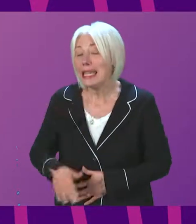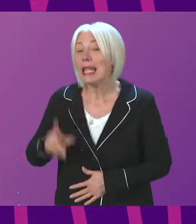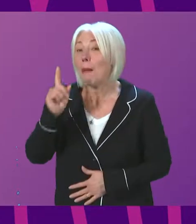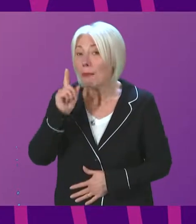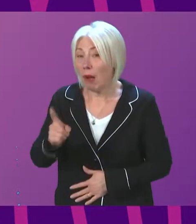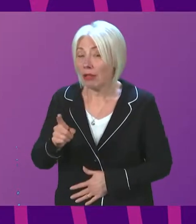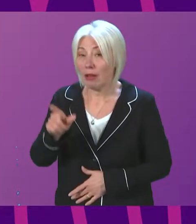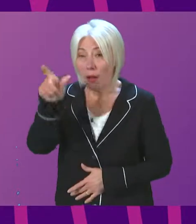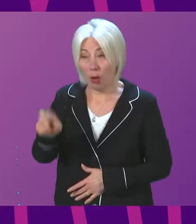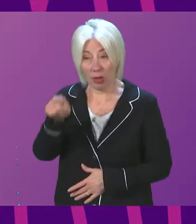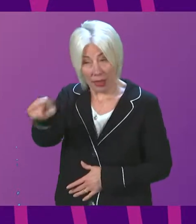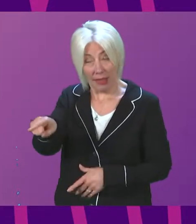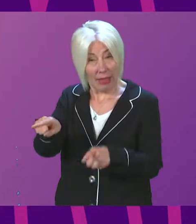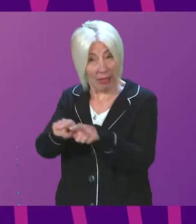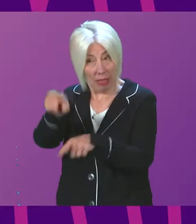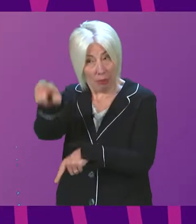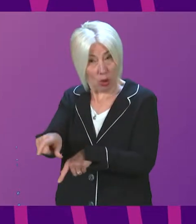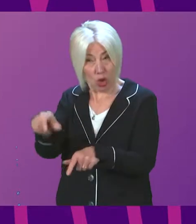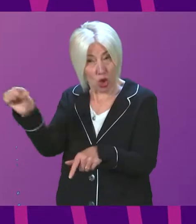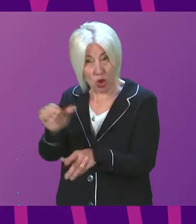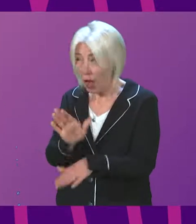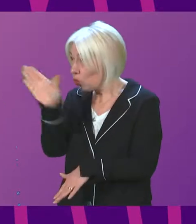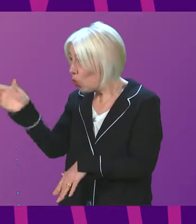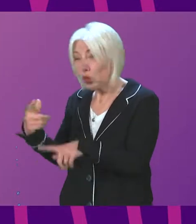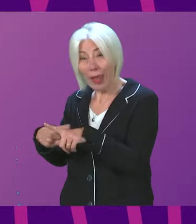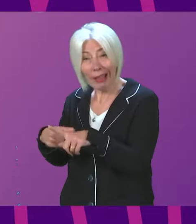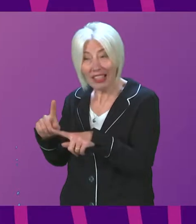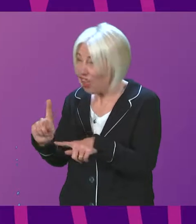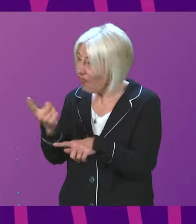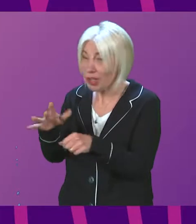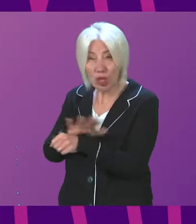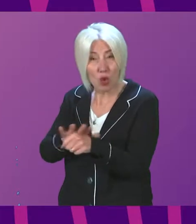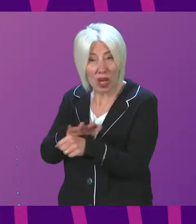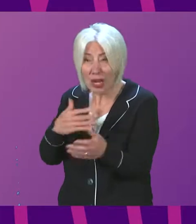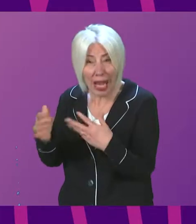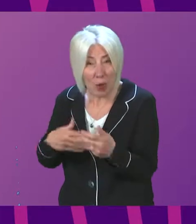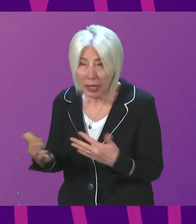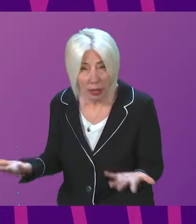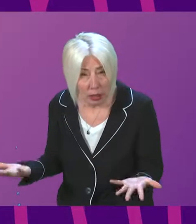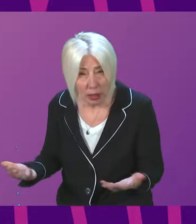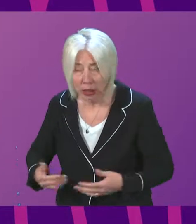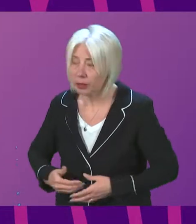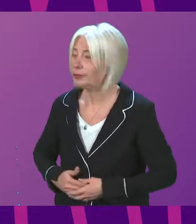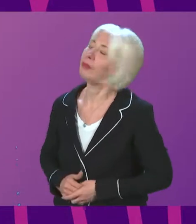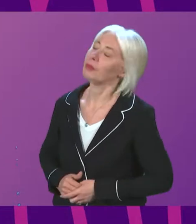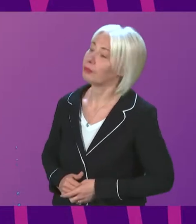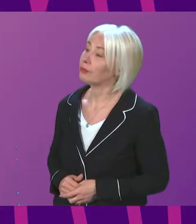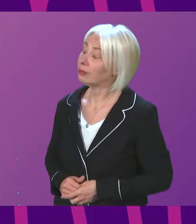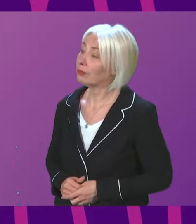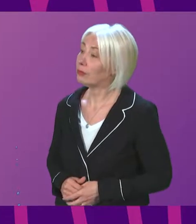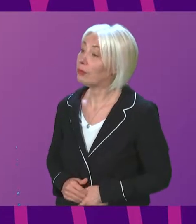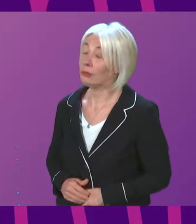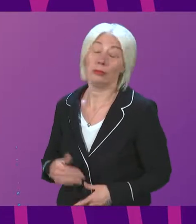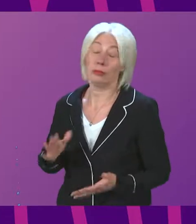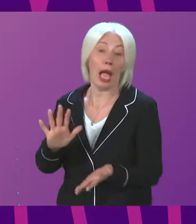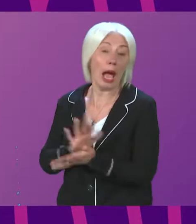should people like Alan really need to go to England for treatment in the first place? First Minister, obviously I am